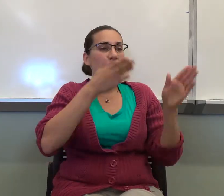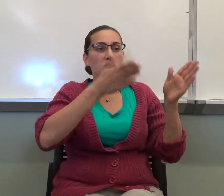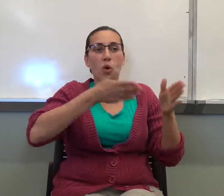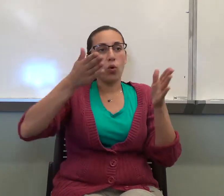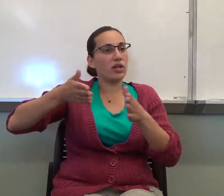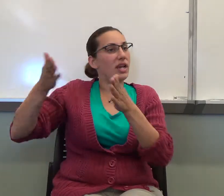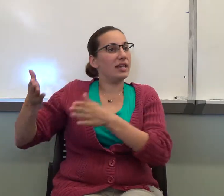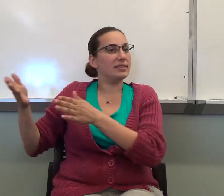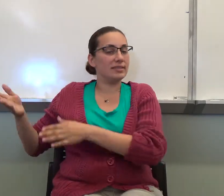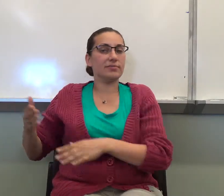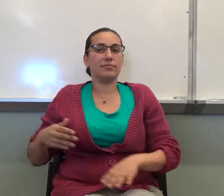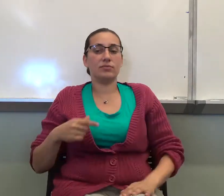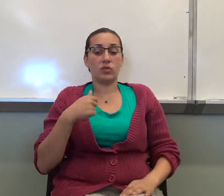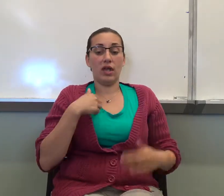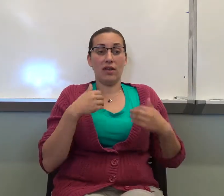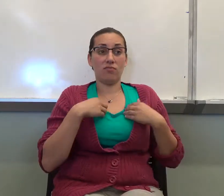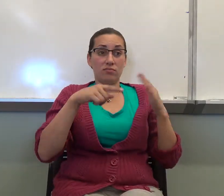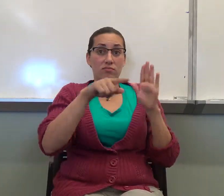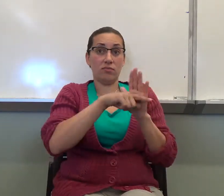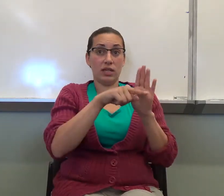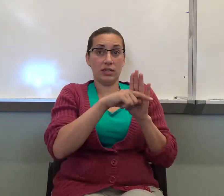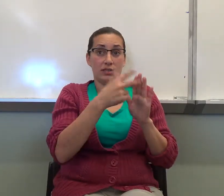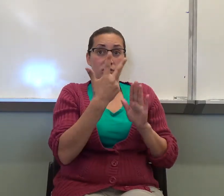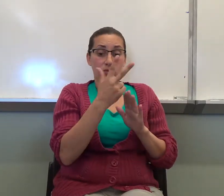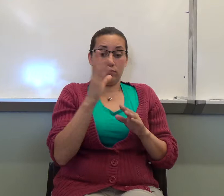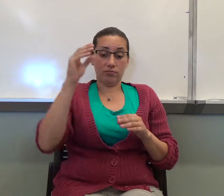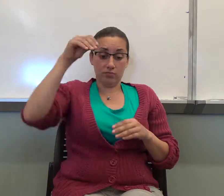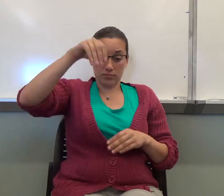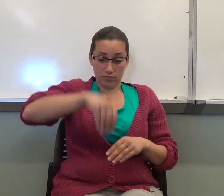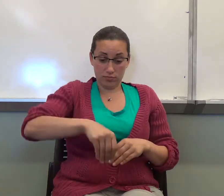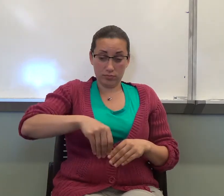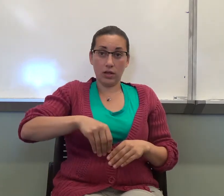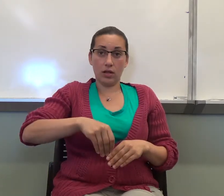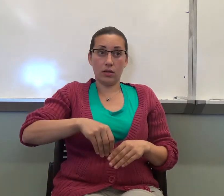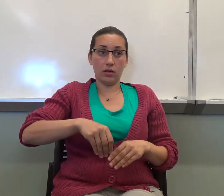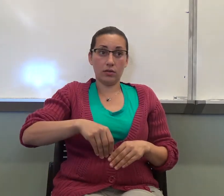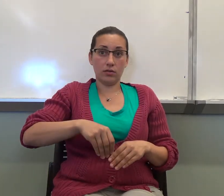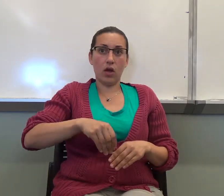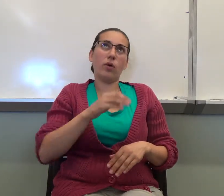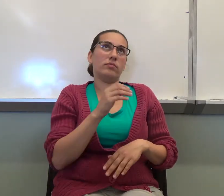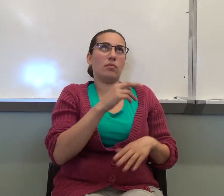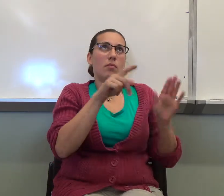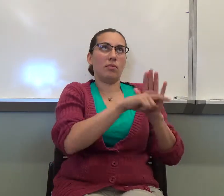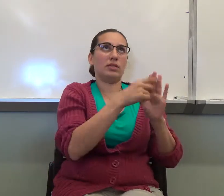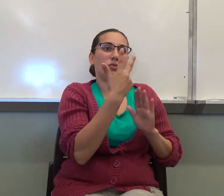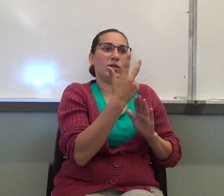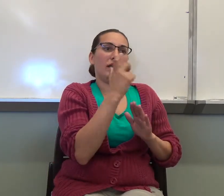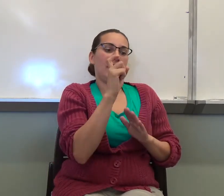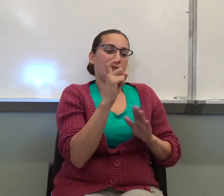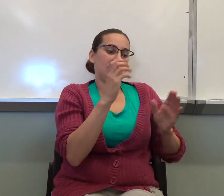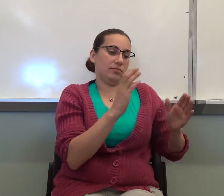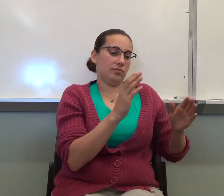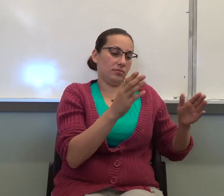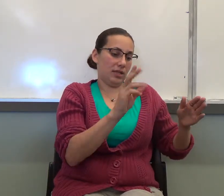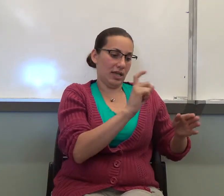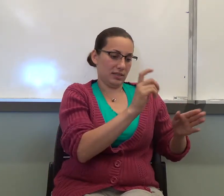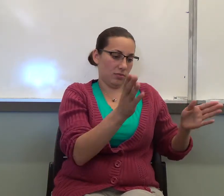well I've got minus 3 going in here of x's, and I've got plus 4 going in here,